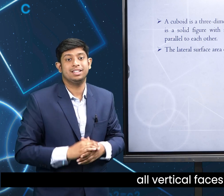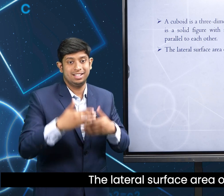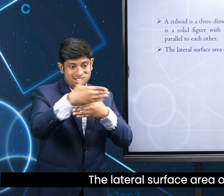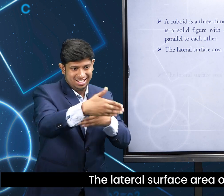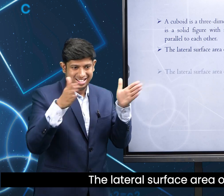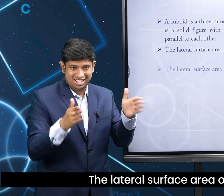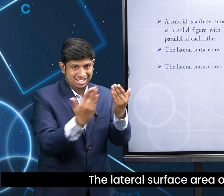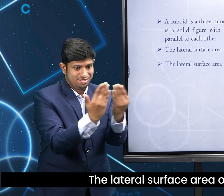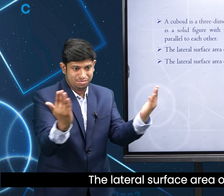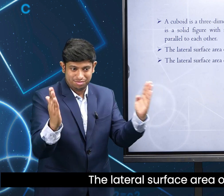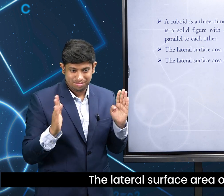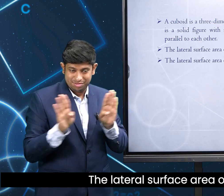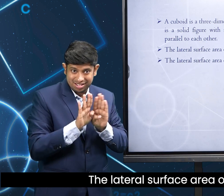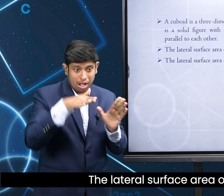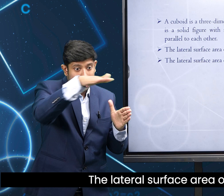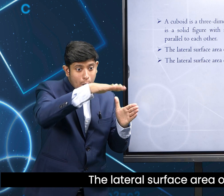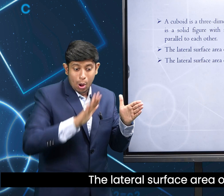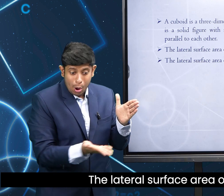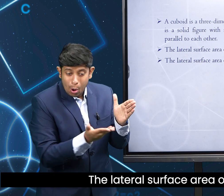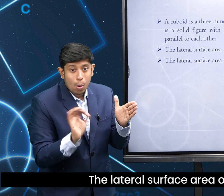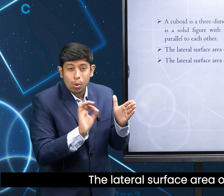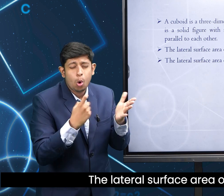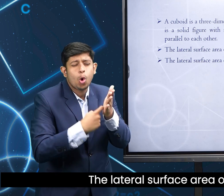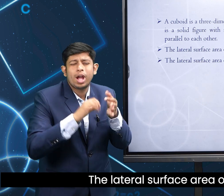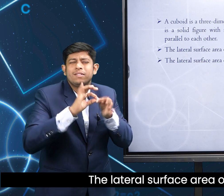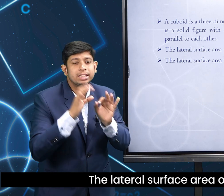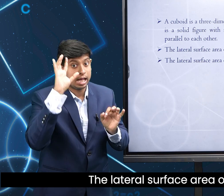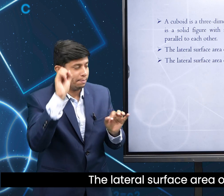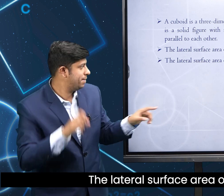The lateral surface area of a cuboid is equal to 2h into L plus B.